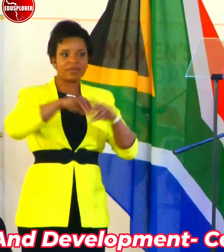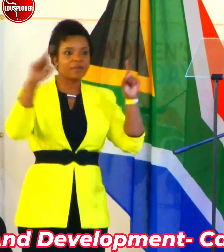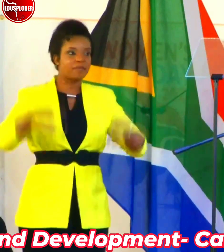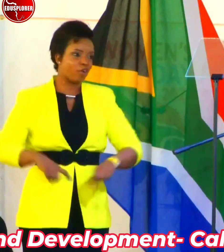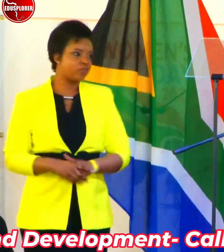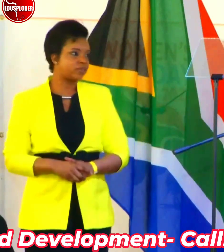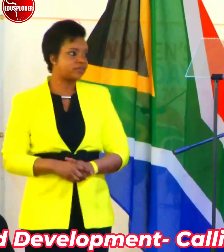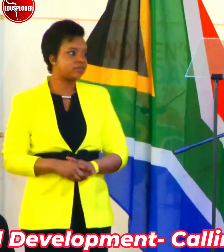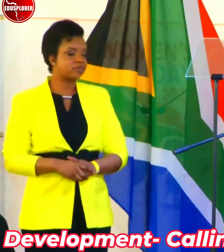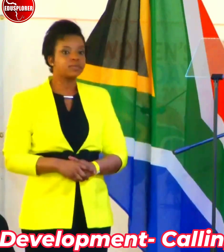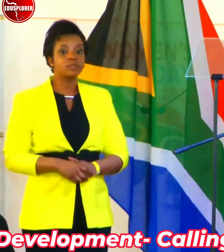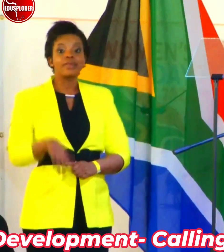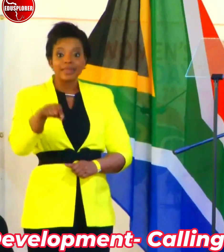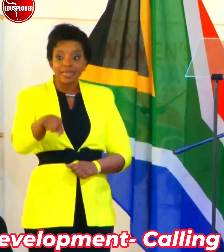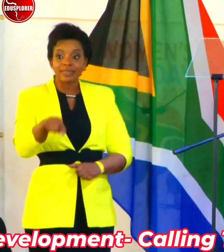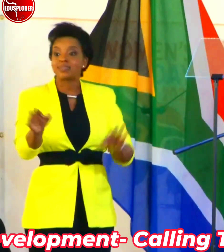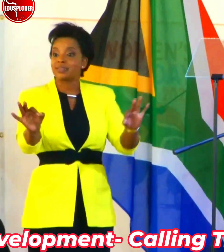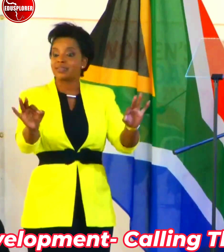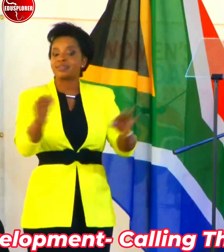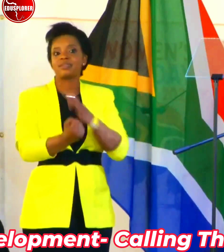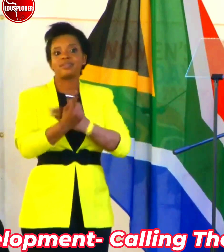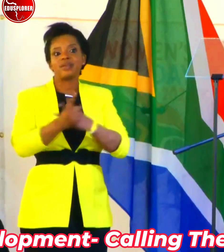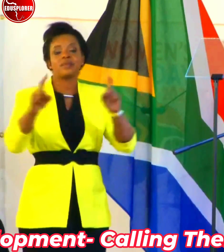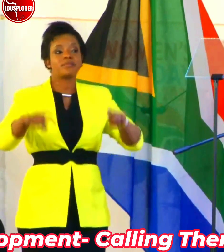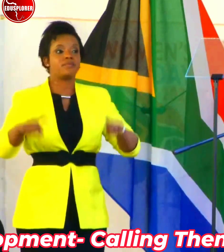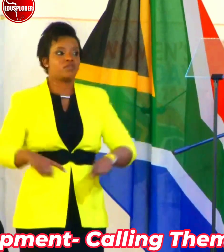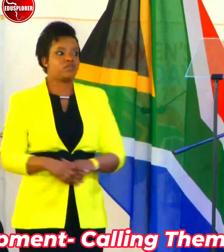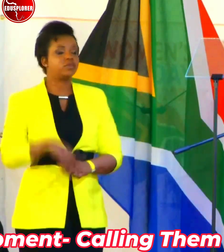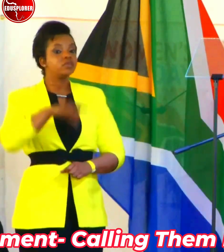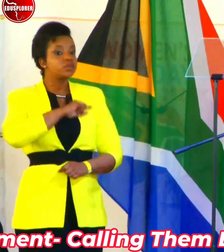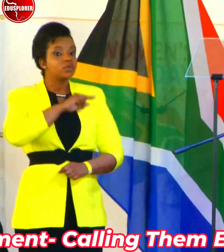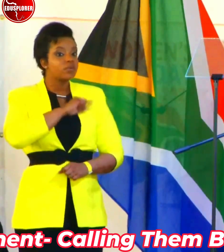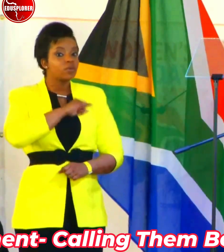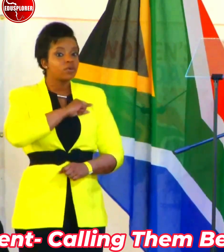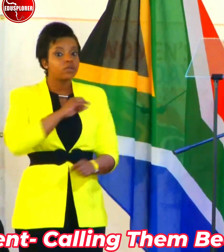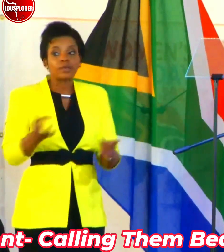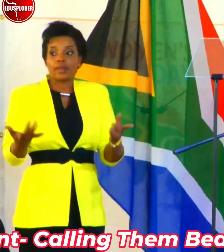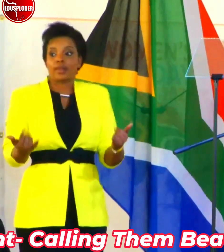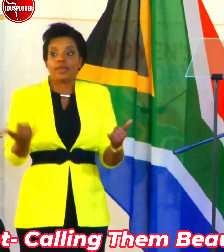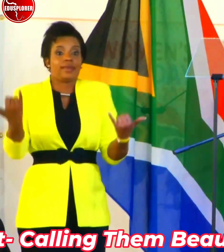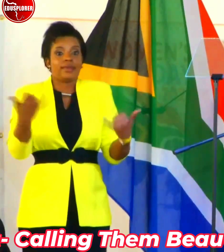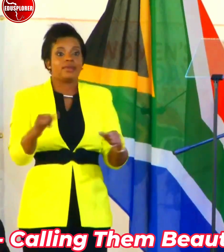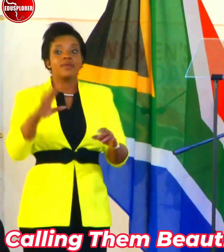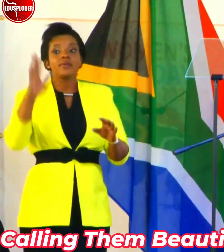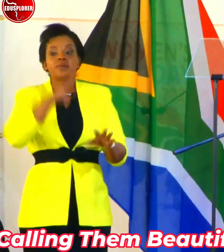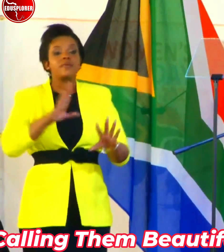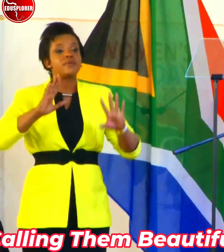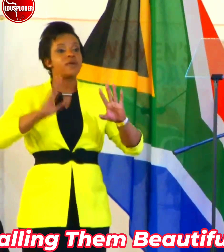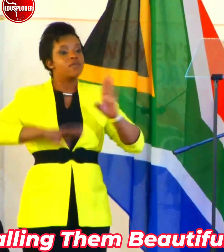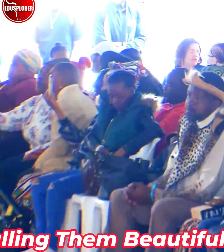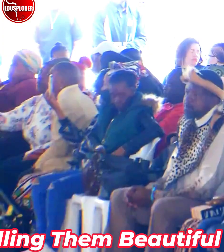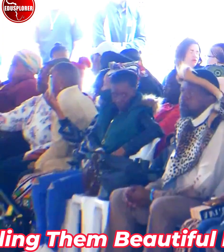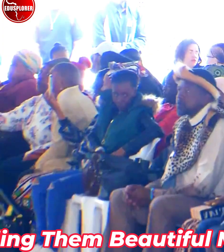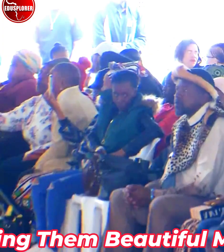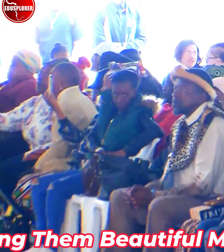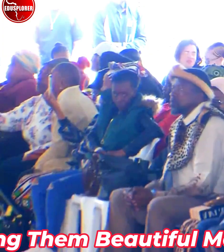reality, because without these types of insistence and struggle, we would